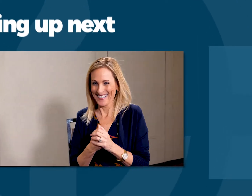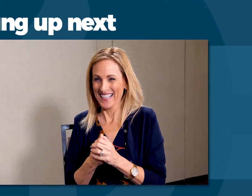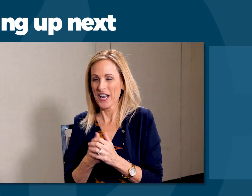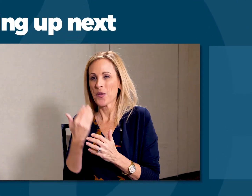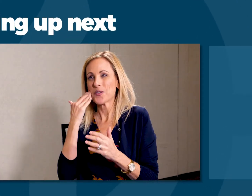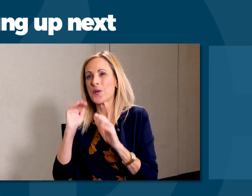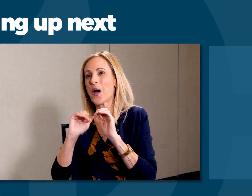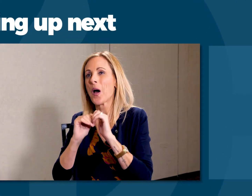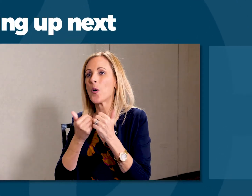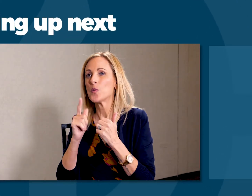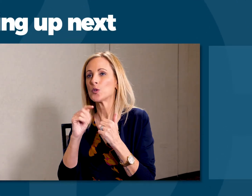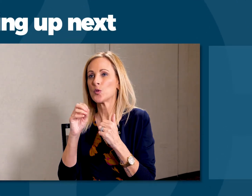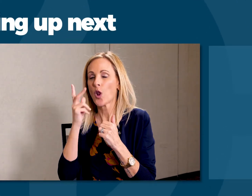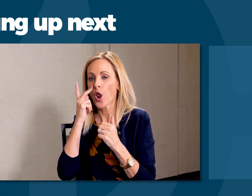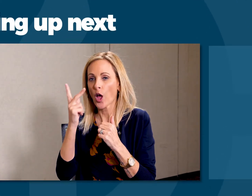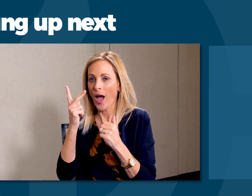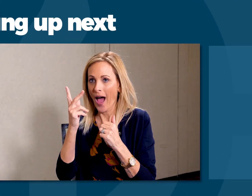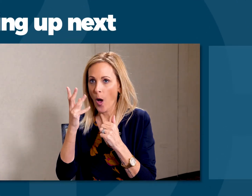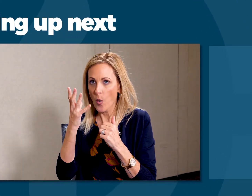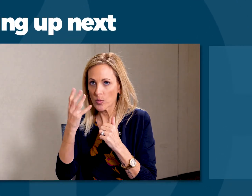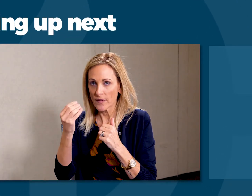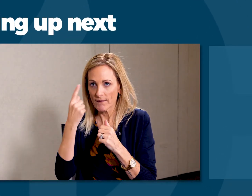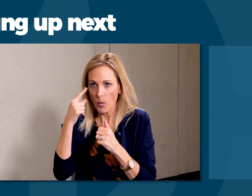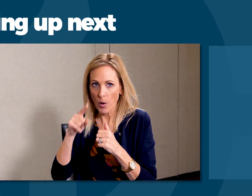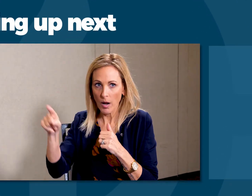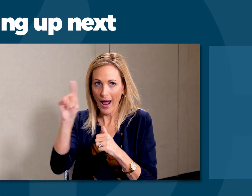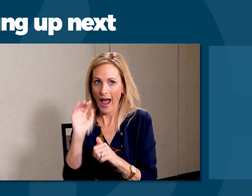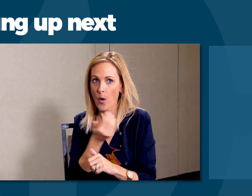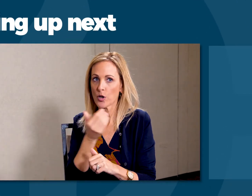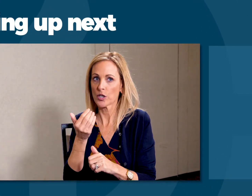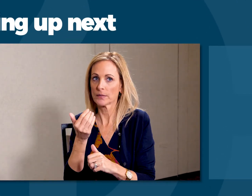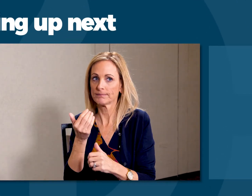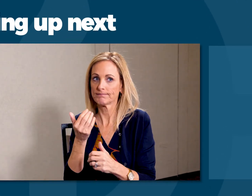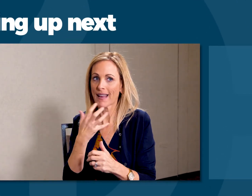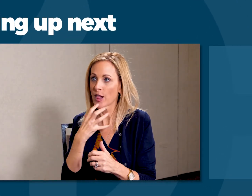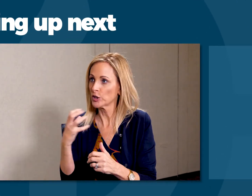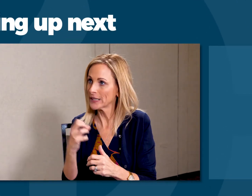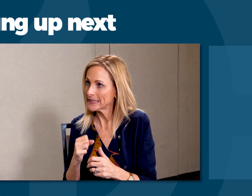Coming up, actress and activist Marlee Matlin on the changes she hopes to see in the future.